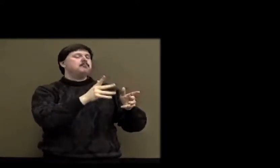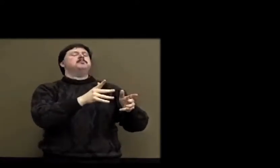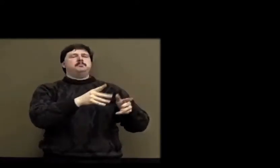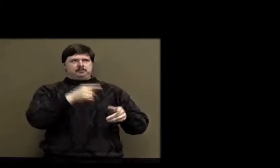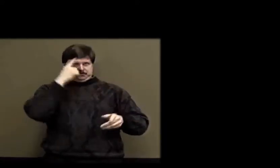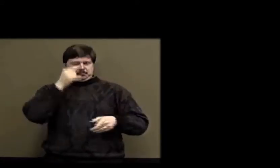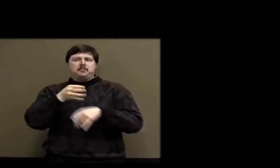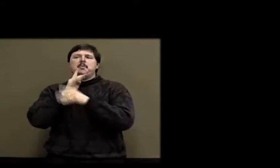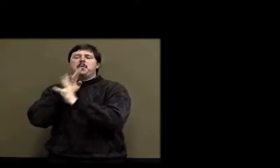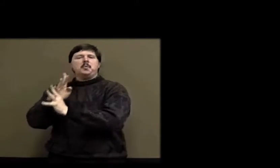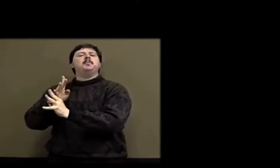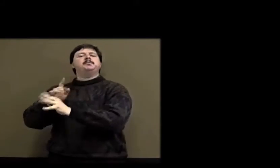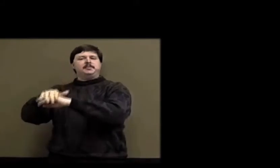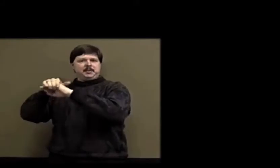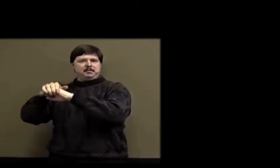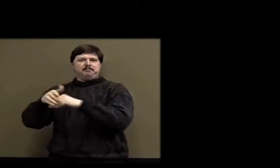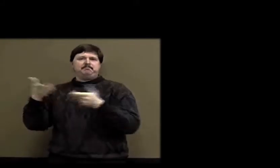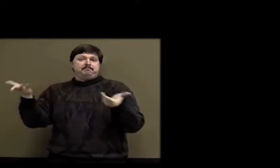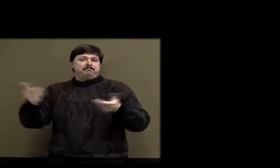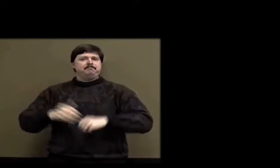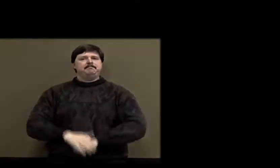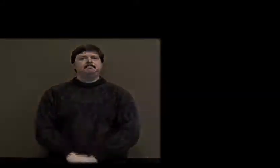to ASL and ASL to English.